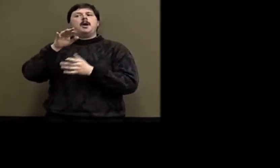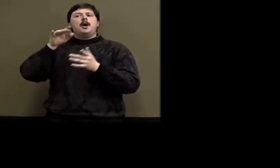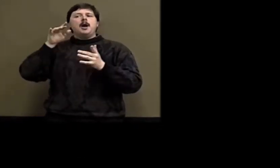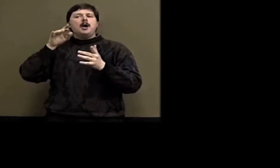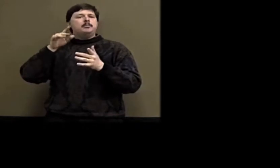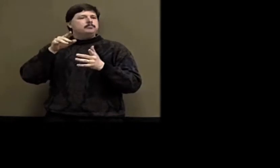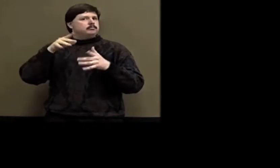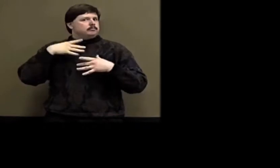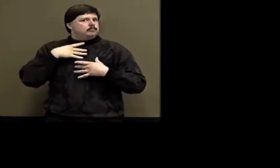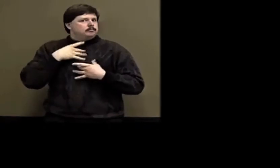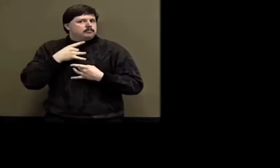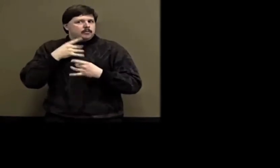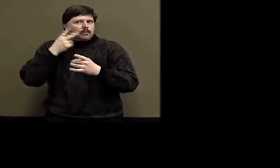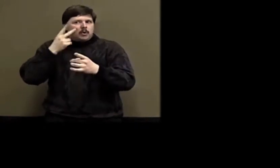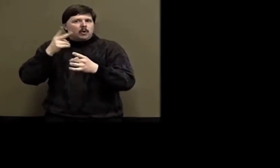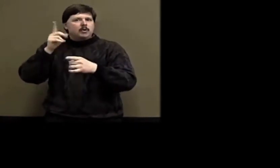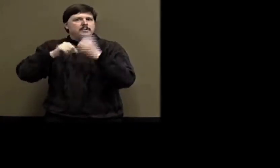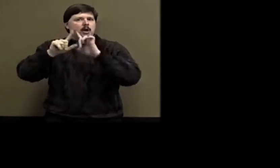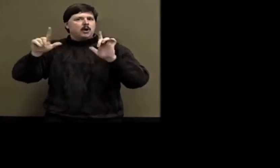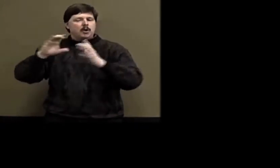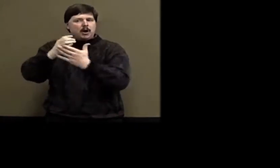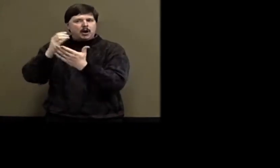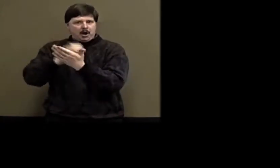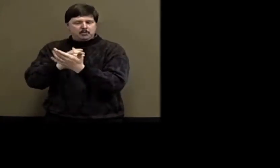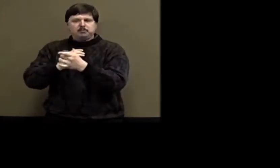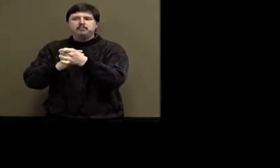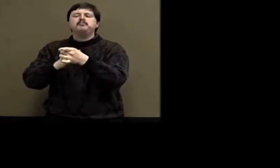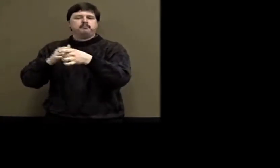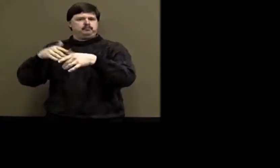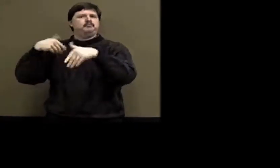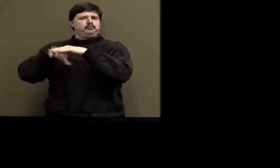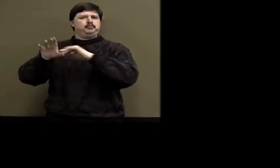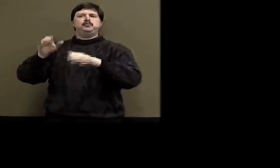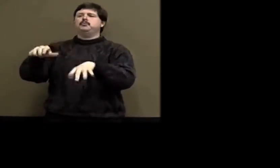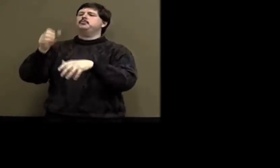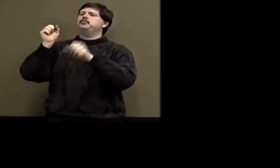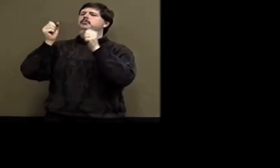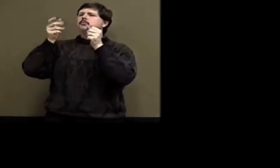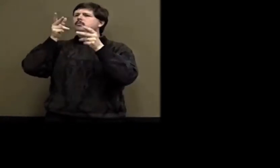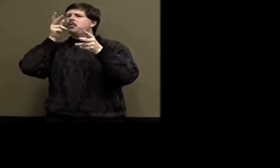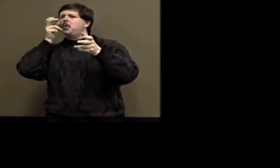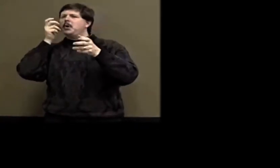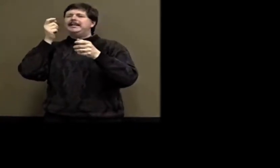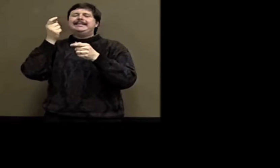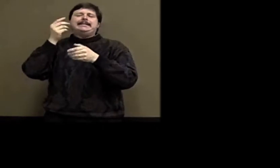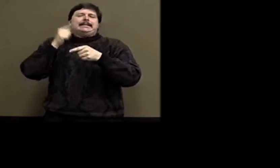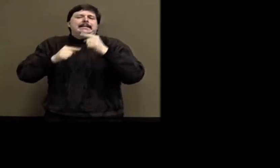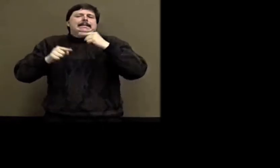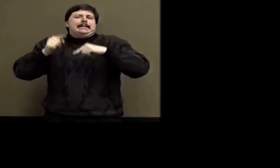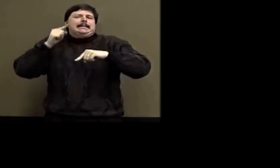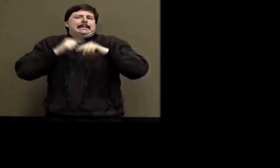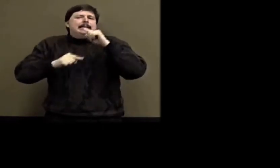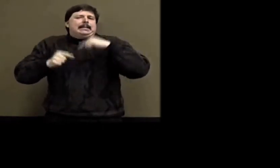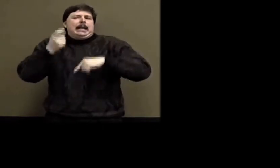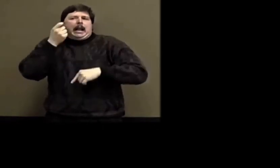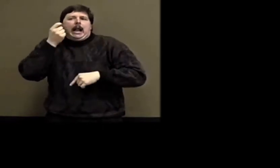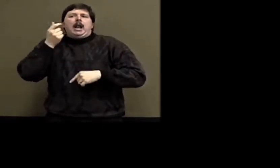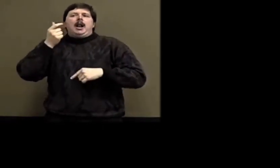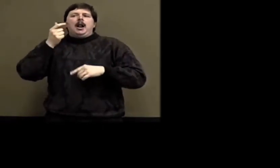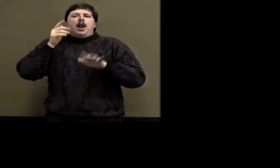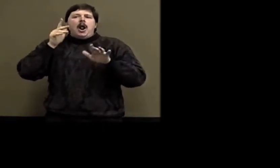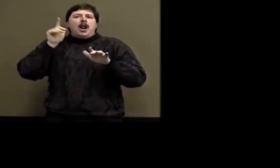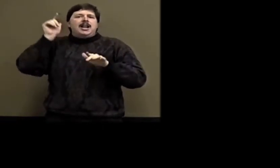I grew up hearing, as a student who heard and spoke English, and then around the age of 18 or 19, I was interested in taking